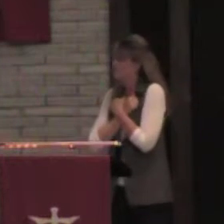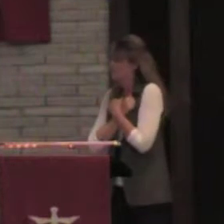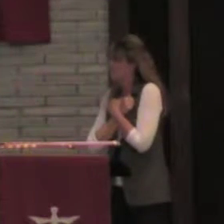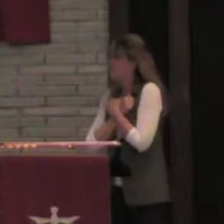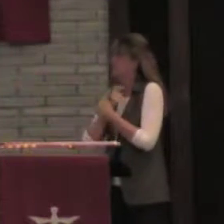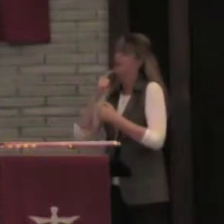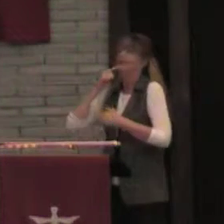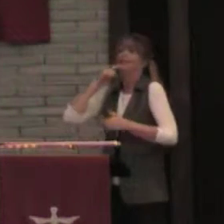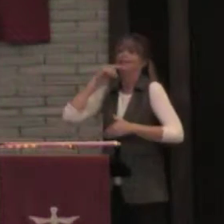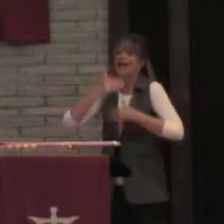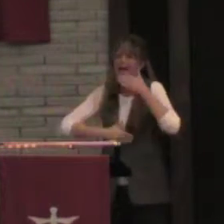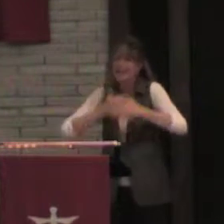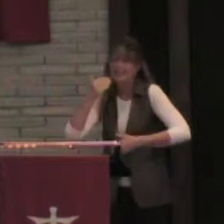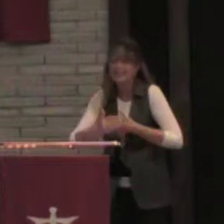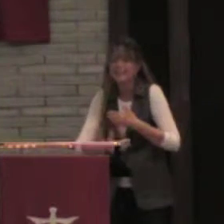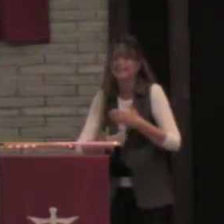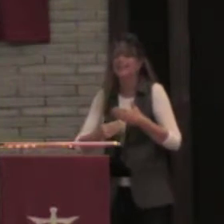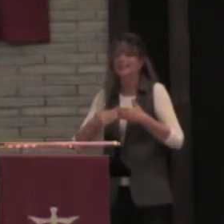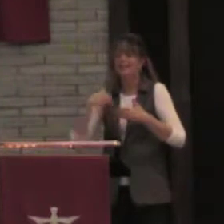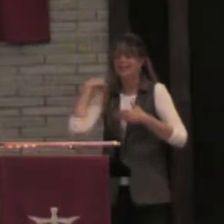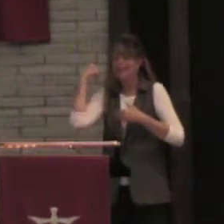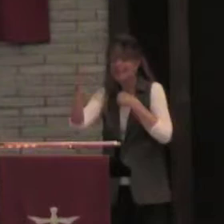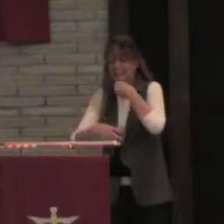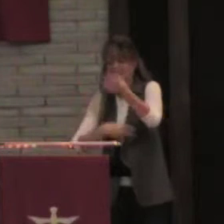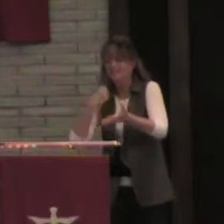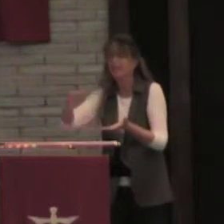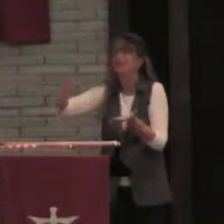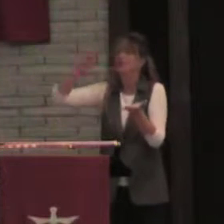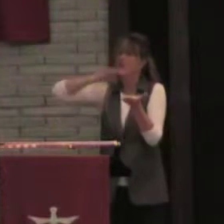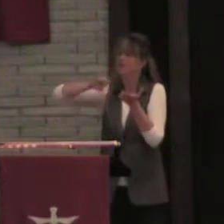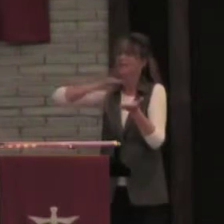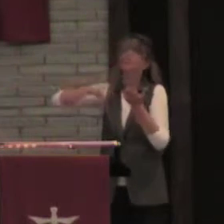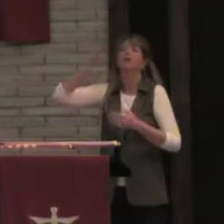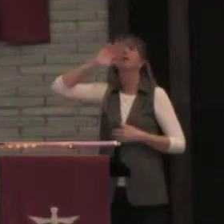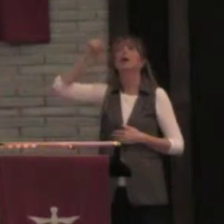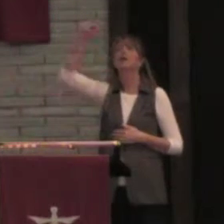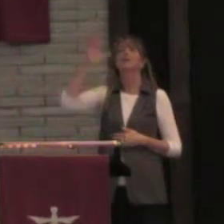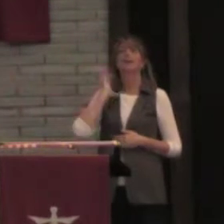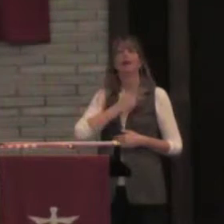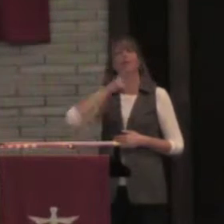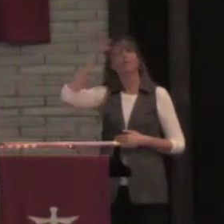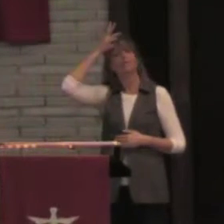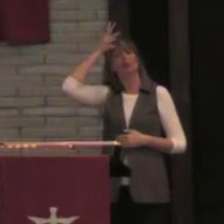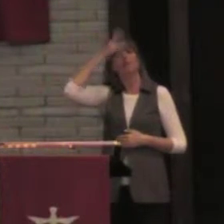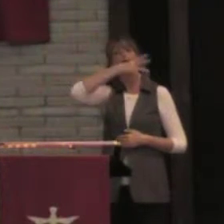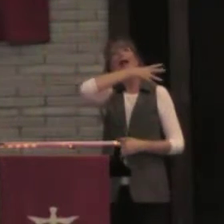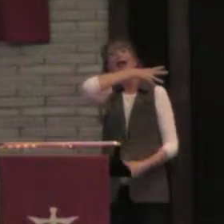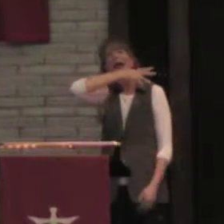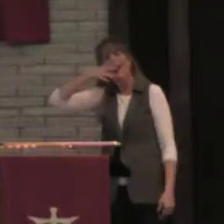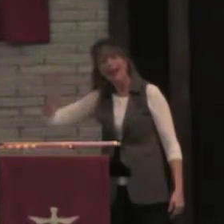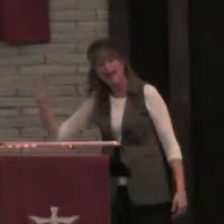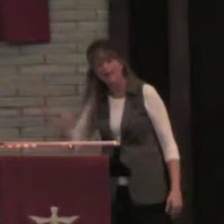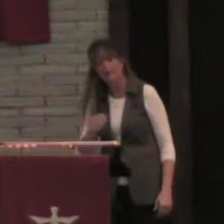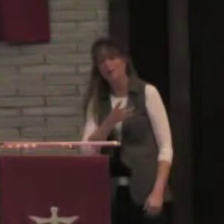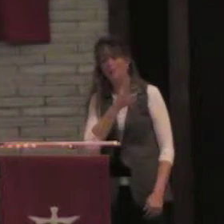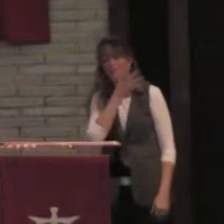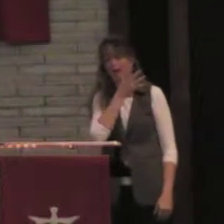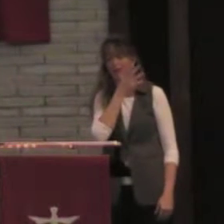So know that God loves you. He is kind and giving and forgiving. And God is our